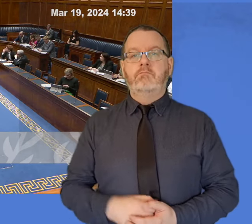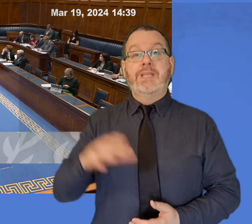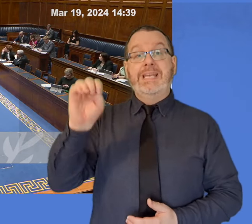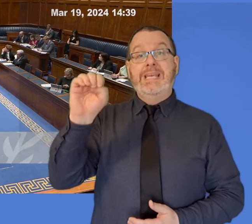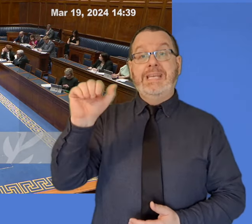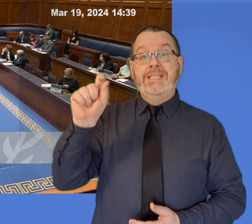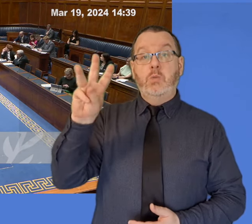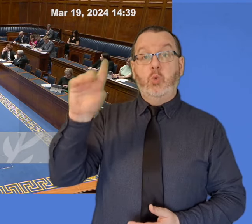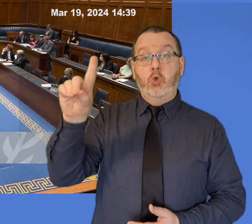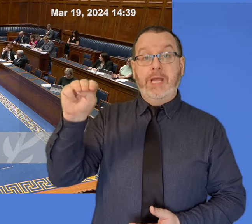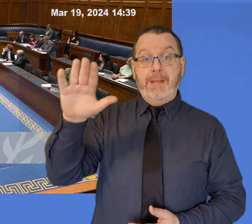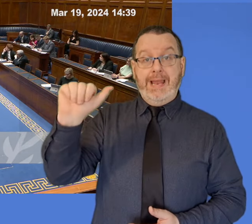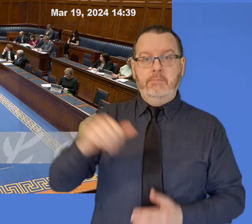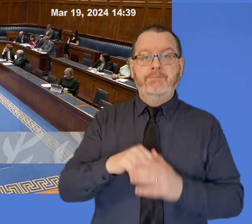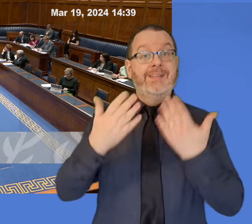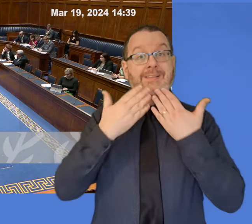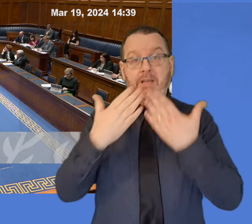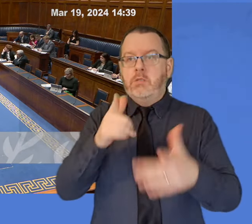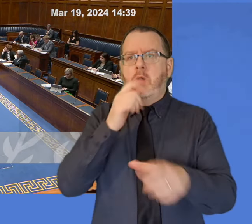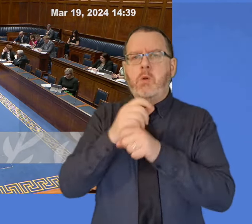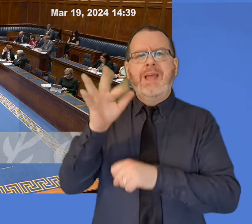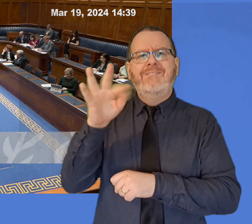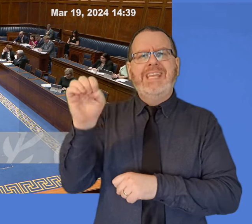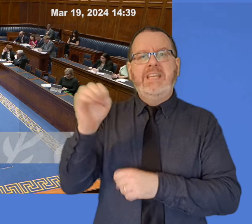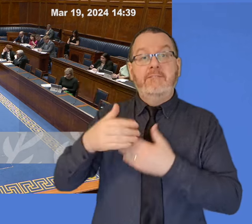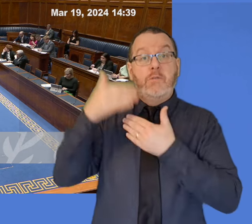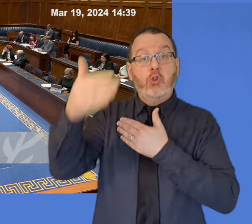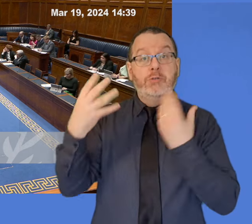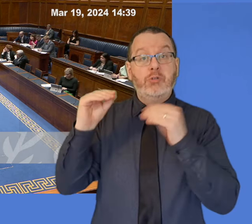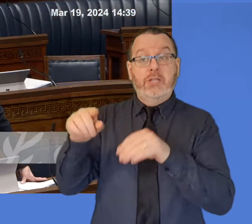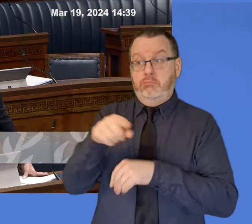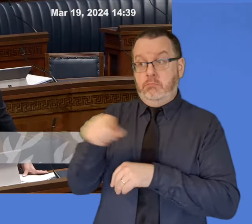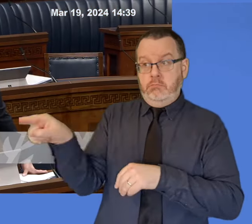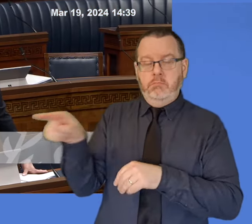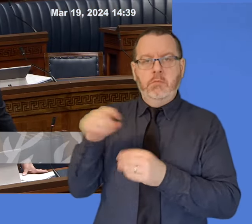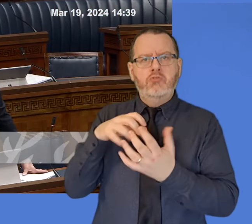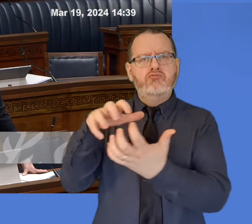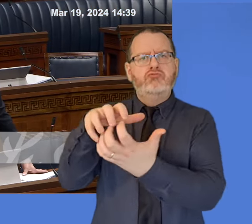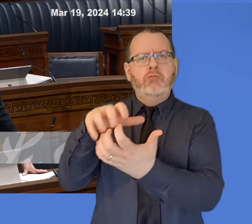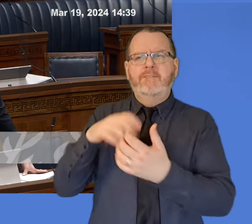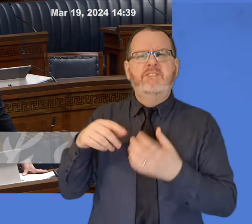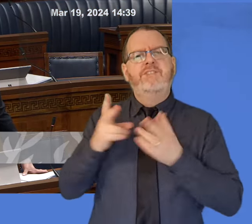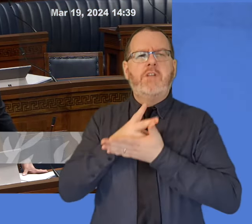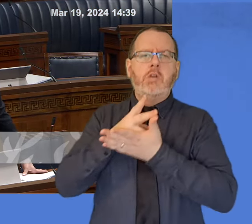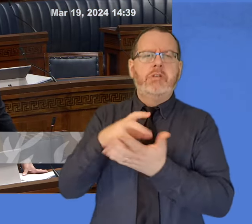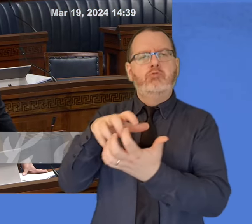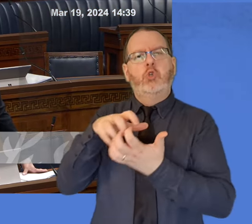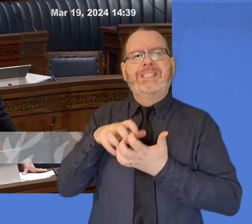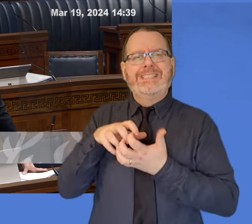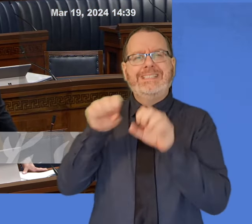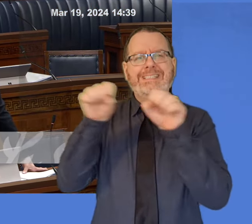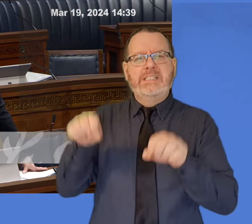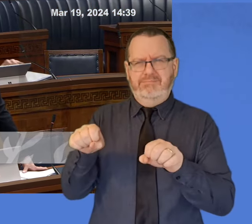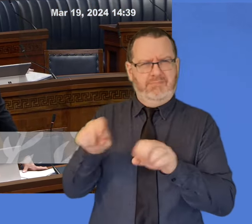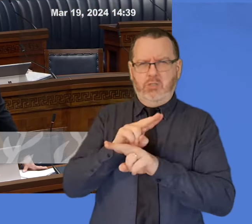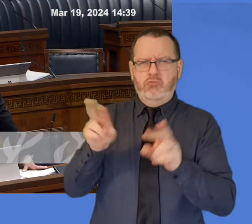Thank you, Mr. Speaker. Does the Minister agree with me that it is inappropriate to continue with the voluntary redundancy scheme of further education staff and